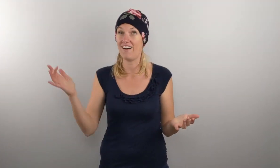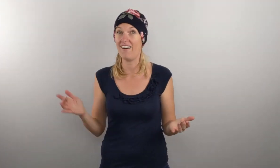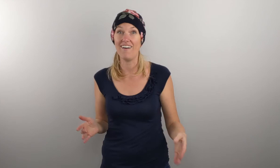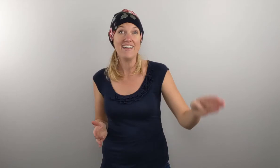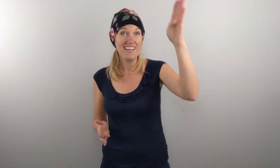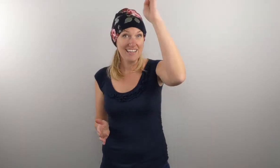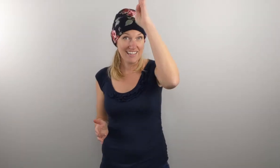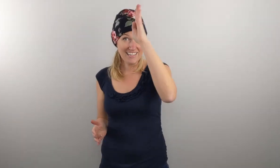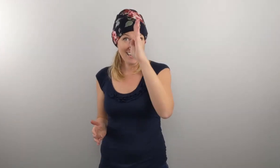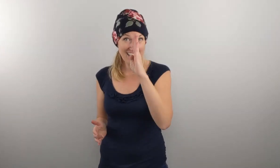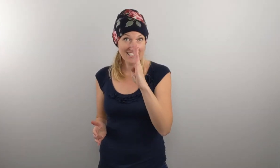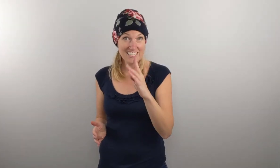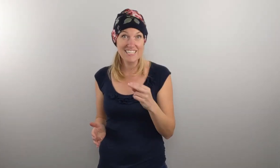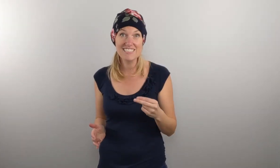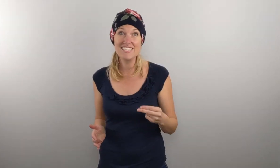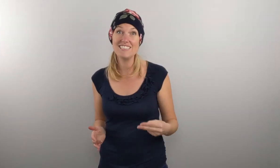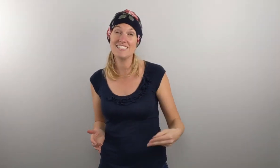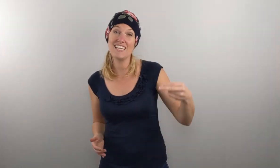Gloria in excelsis